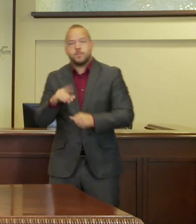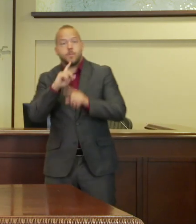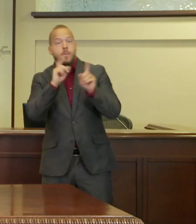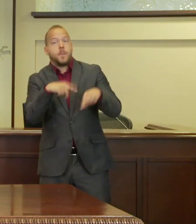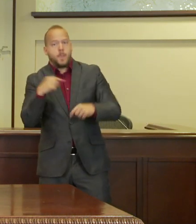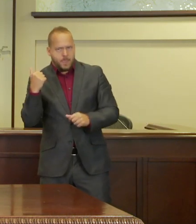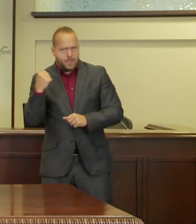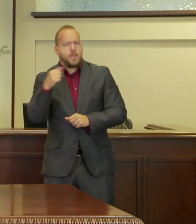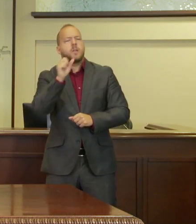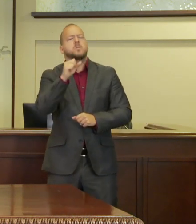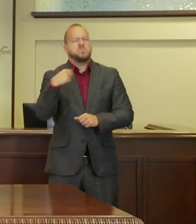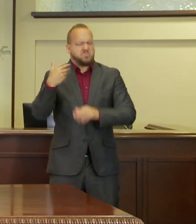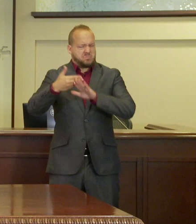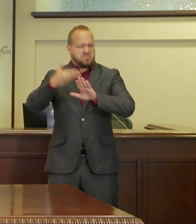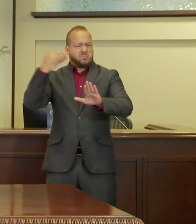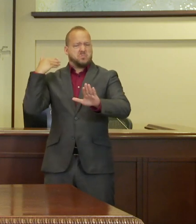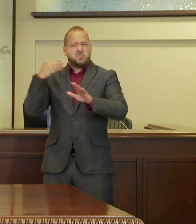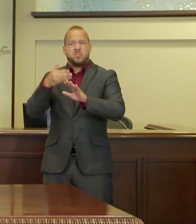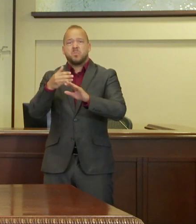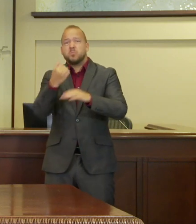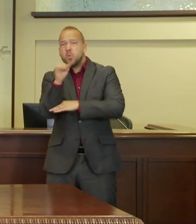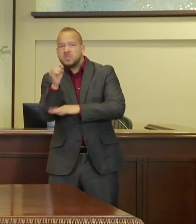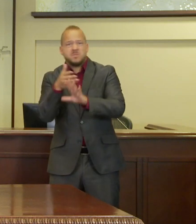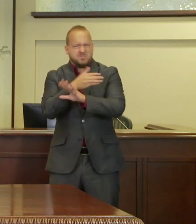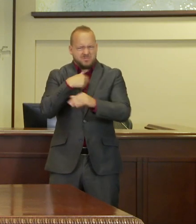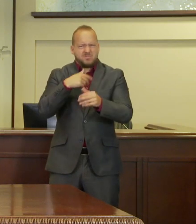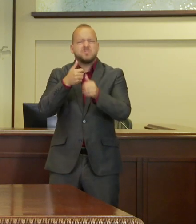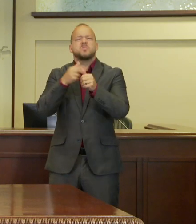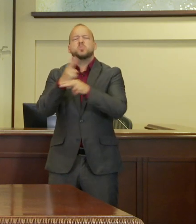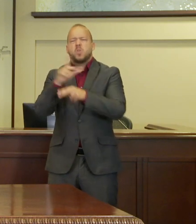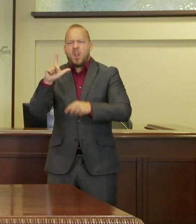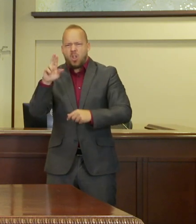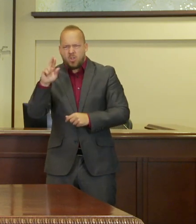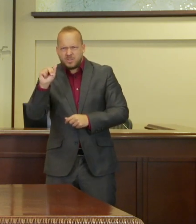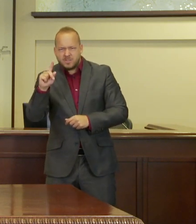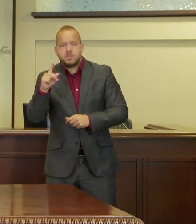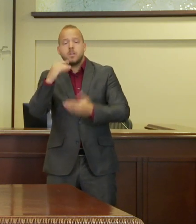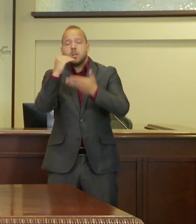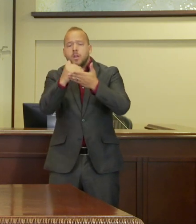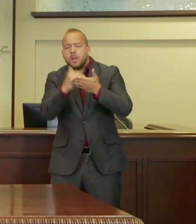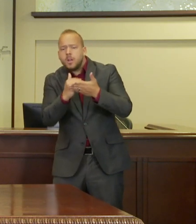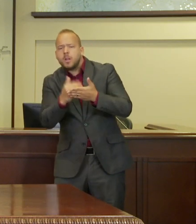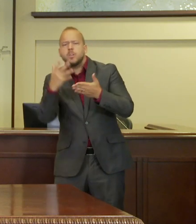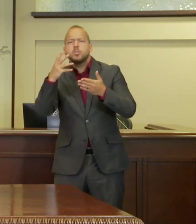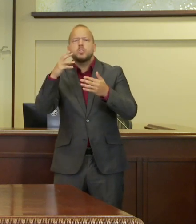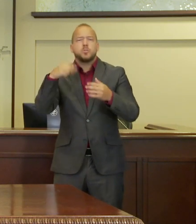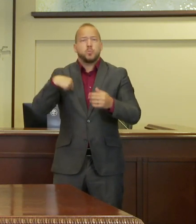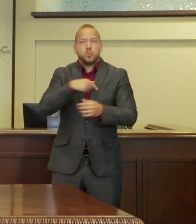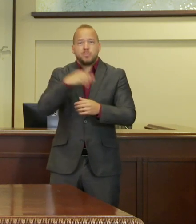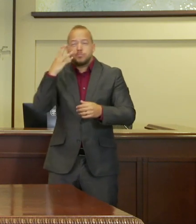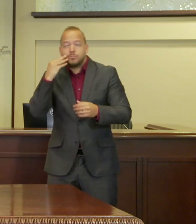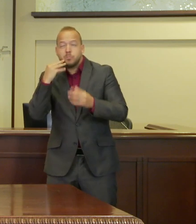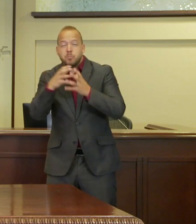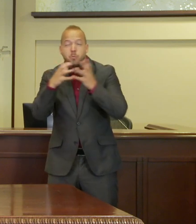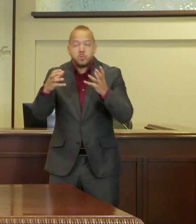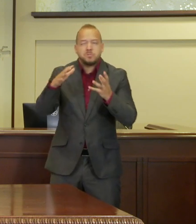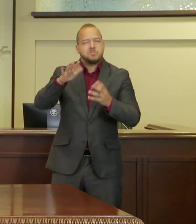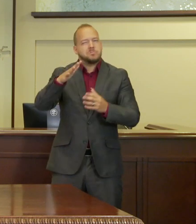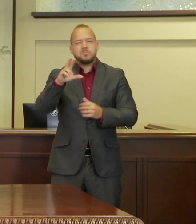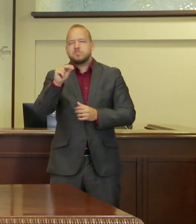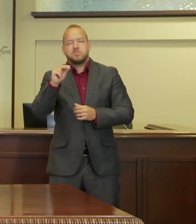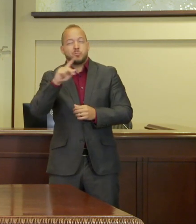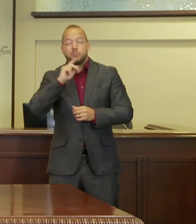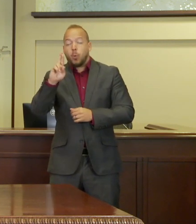because this is not something I personally have worked with a lot, but we have used it before. It's very rare, and